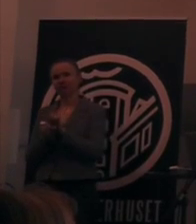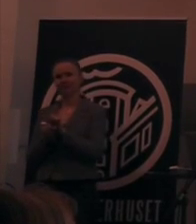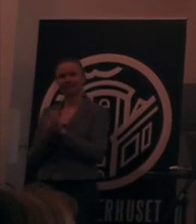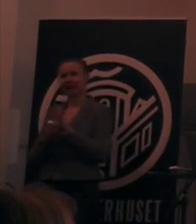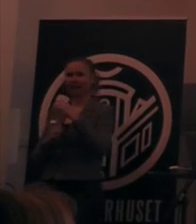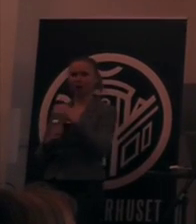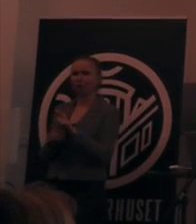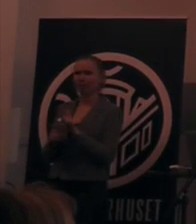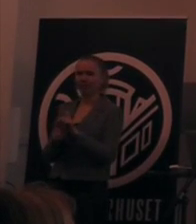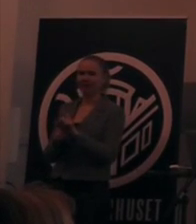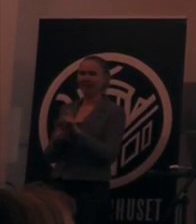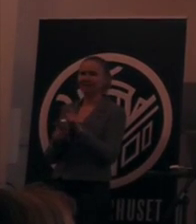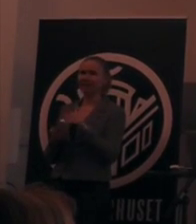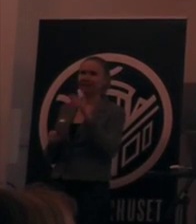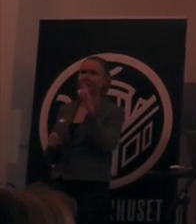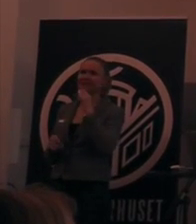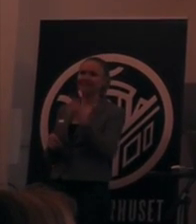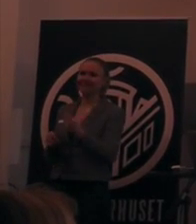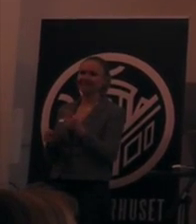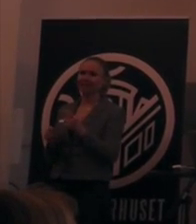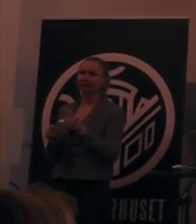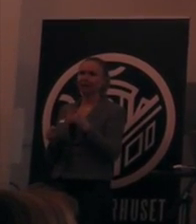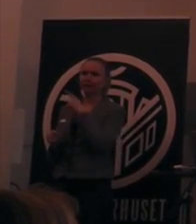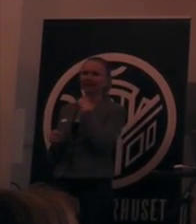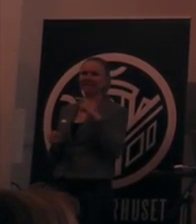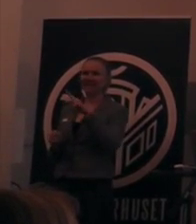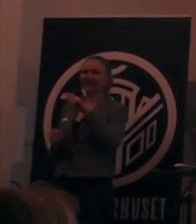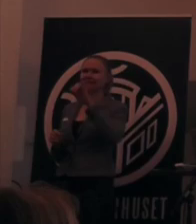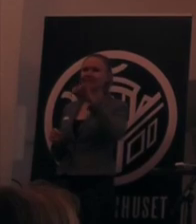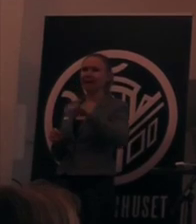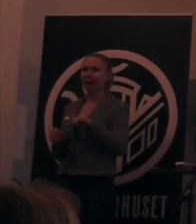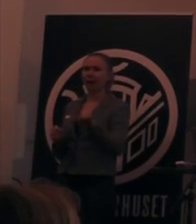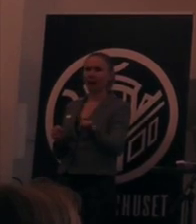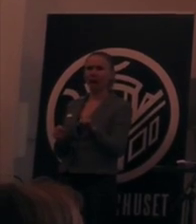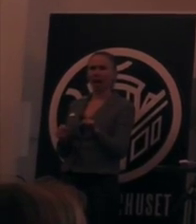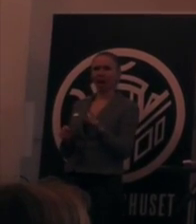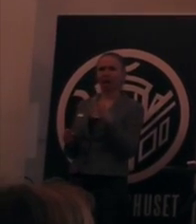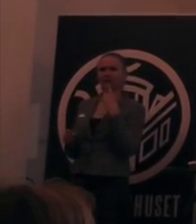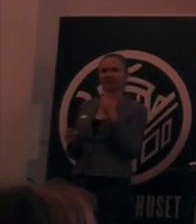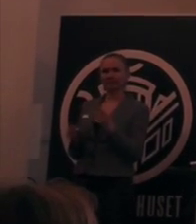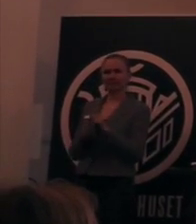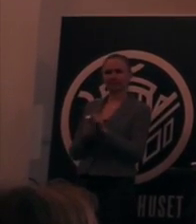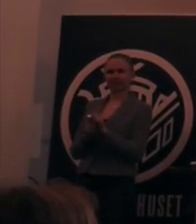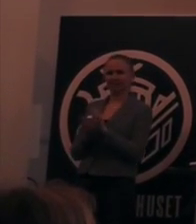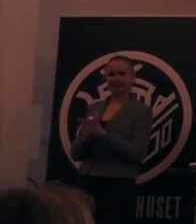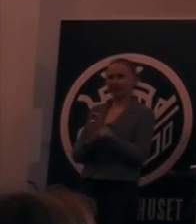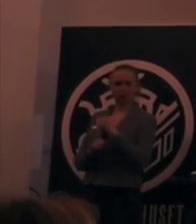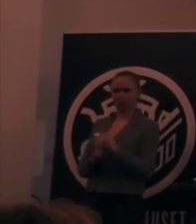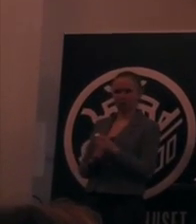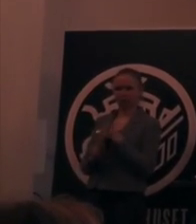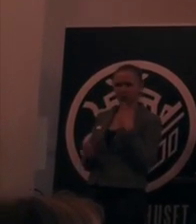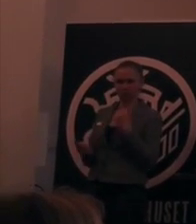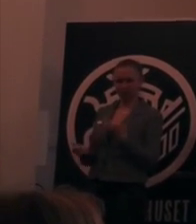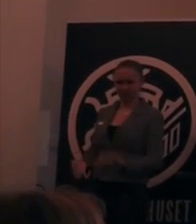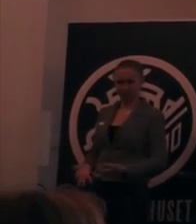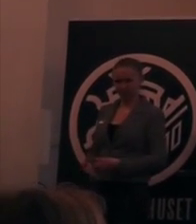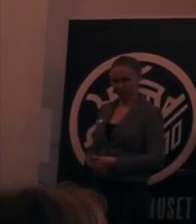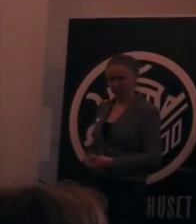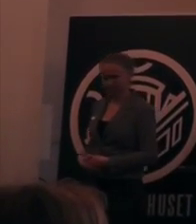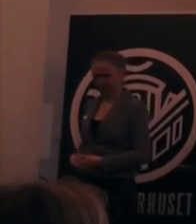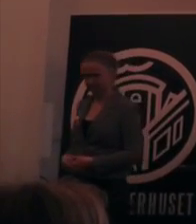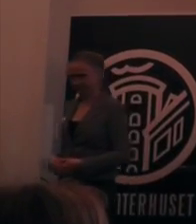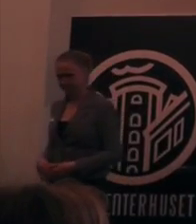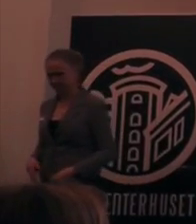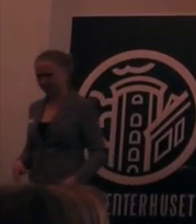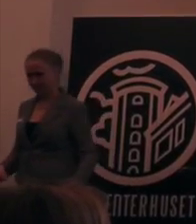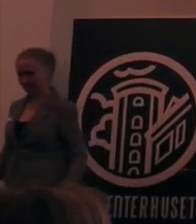openly gay member of their parliament, and the cardinal said that he was Americone. I wasn't, even though that I'm gay, but